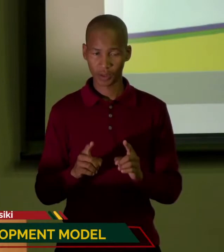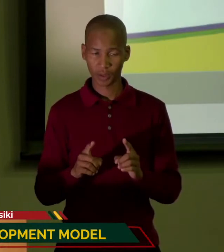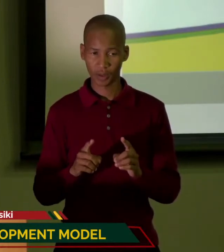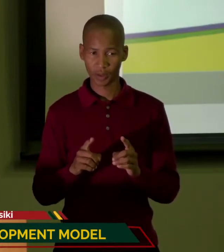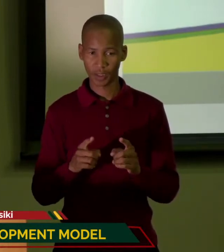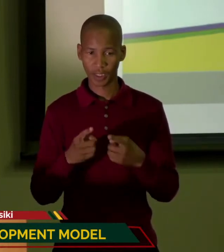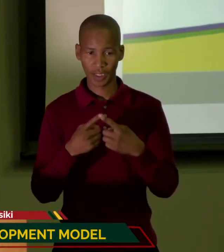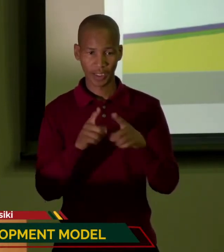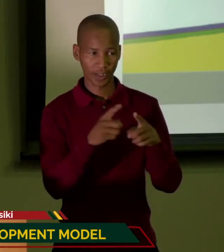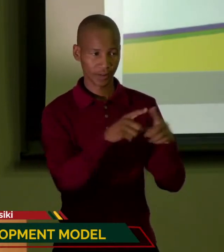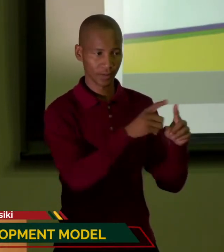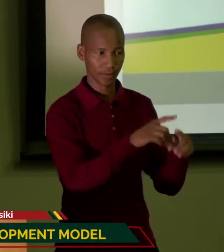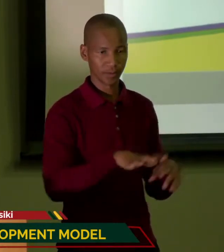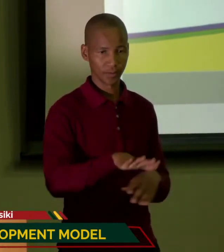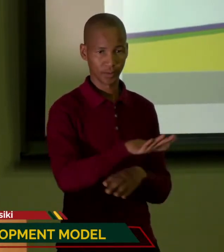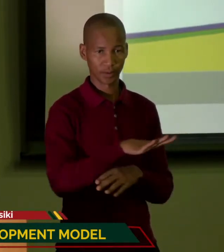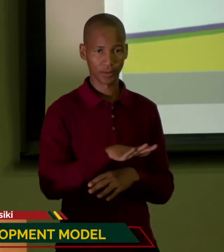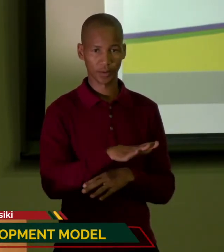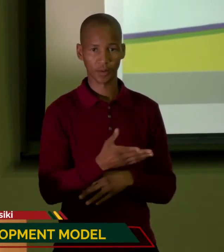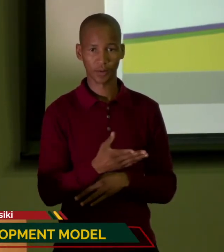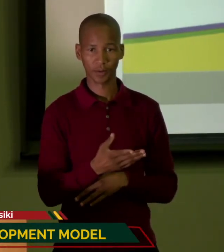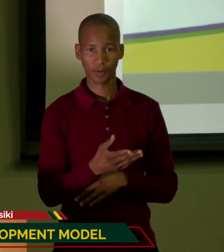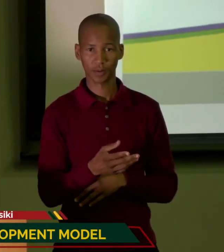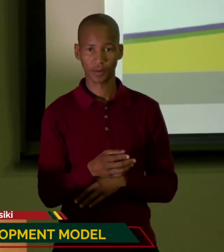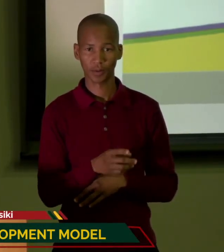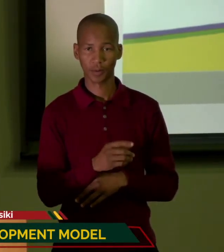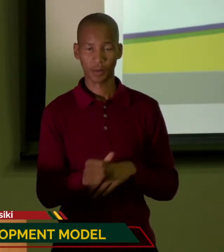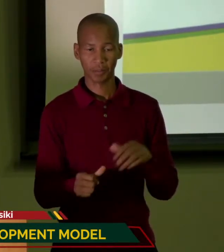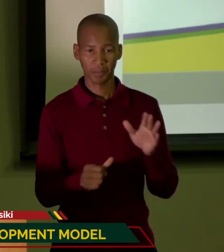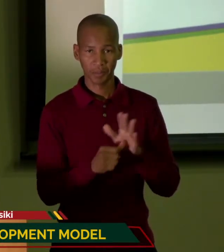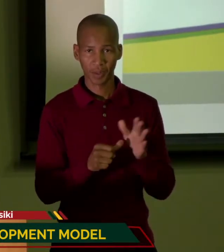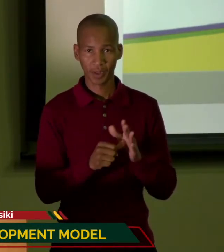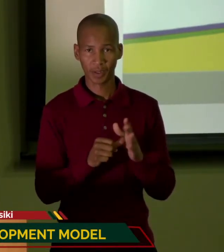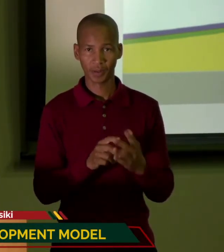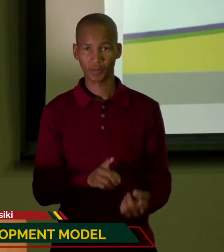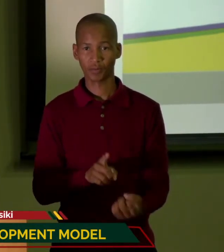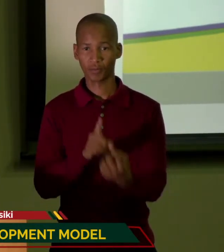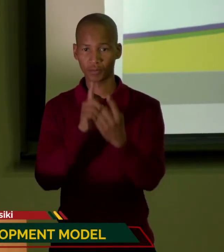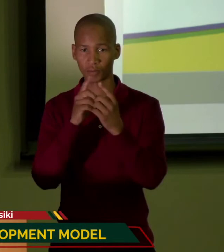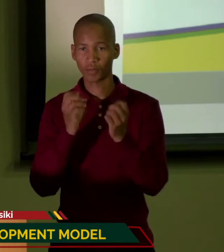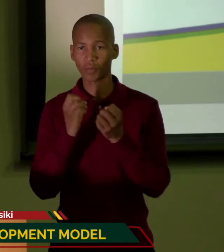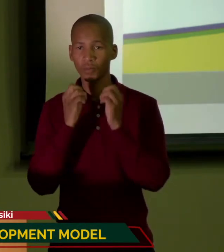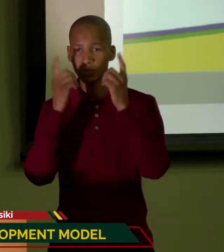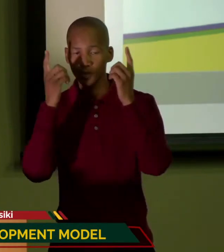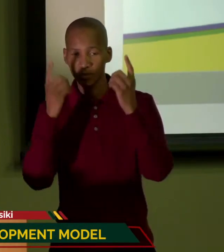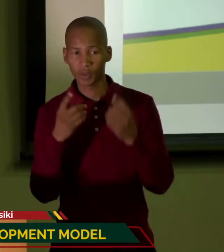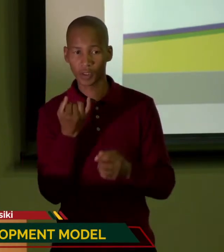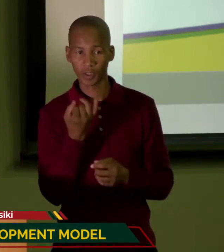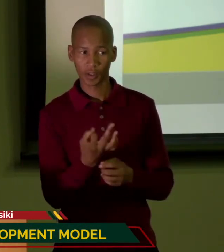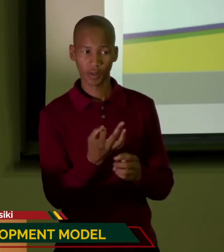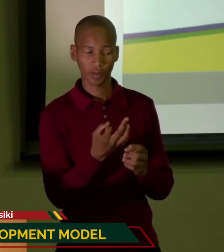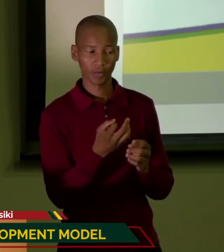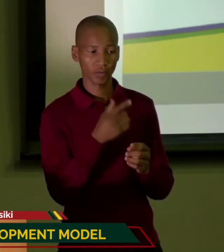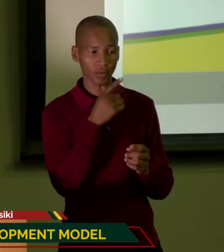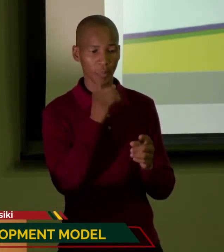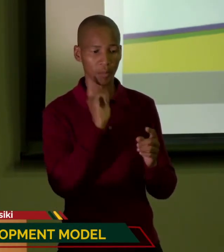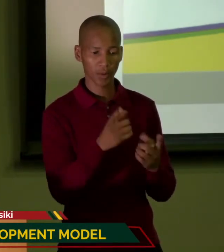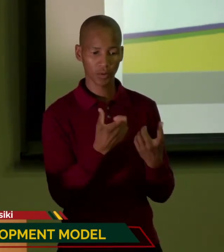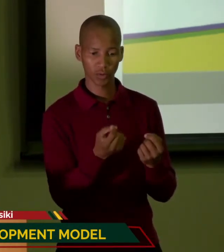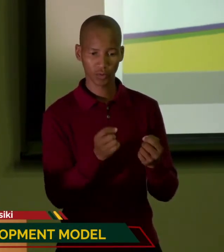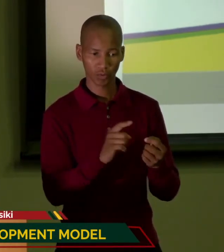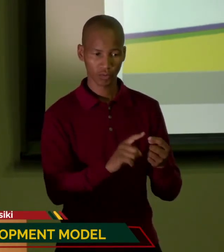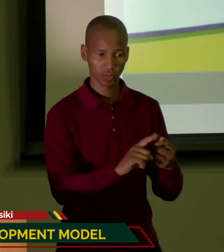areas fanele ukuba zisupplement umasipala if kuthiwa makwenziwe into ethile